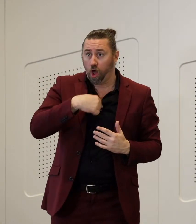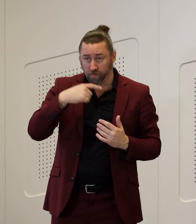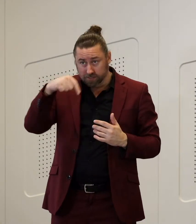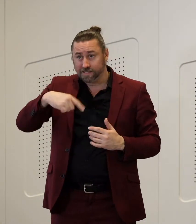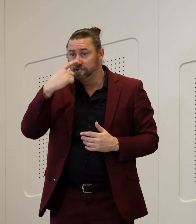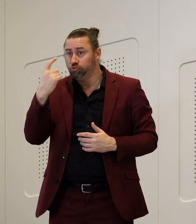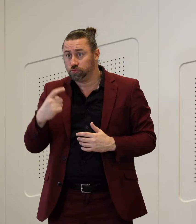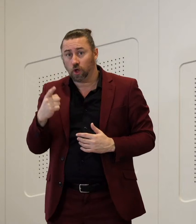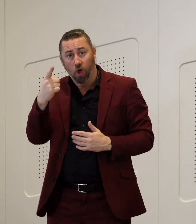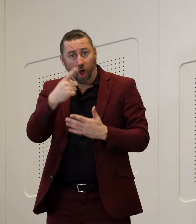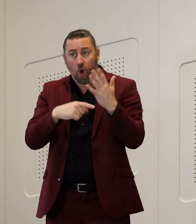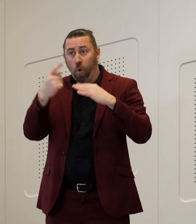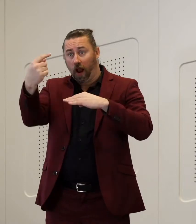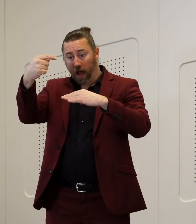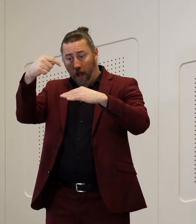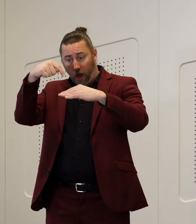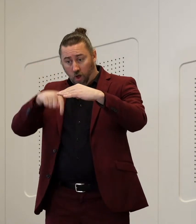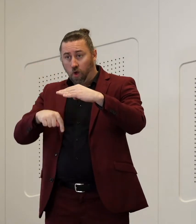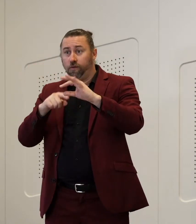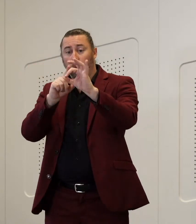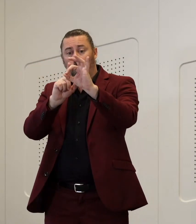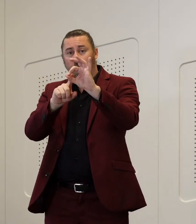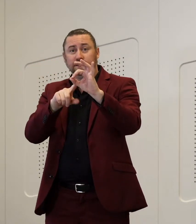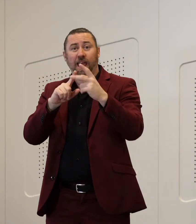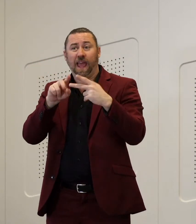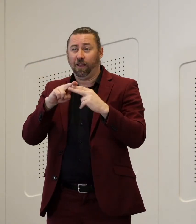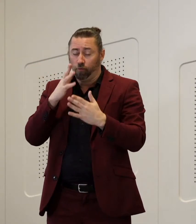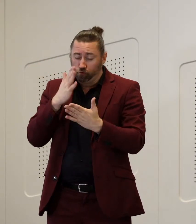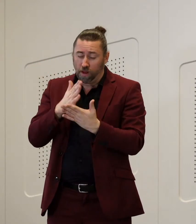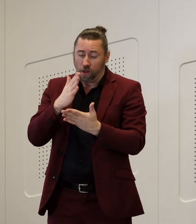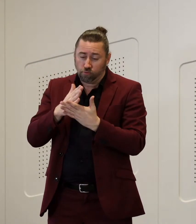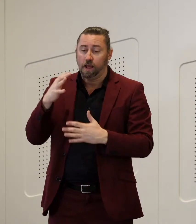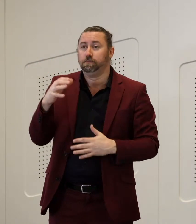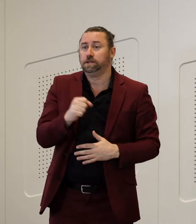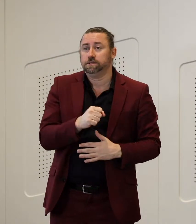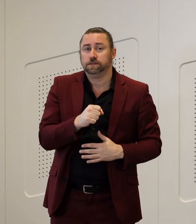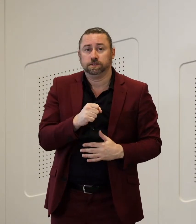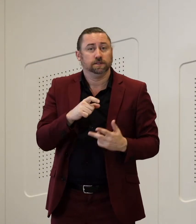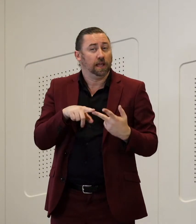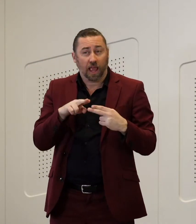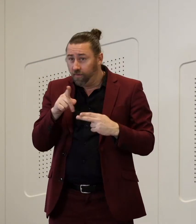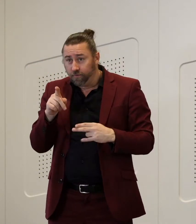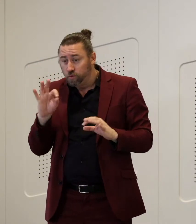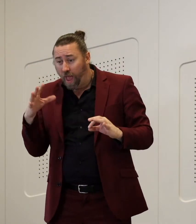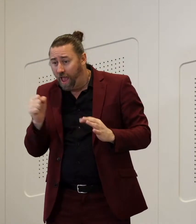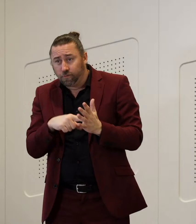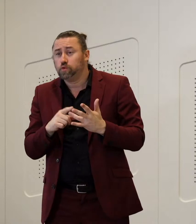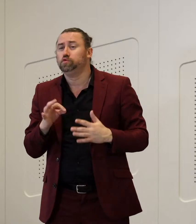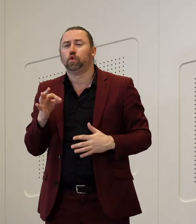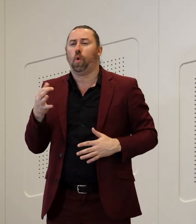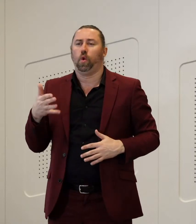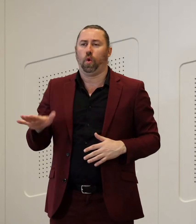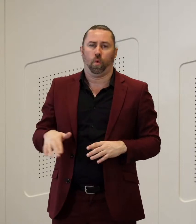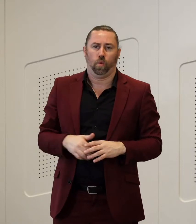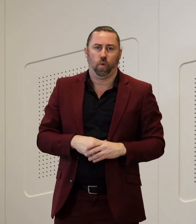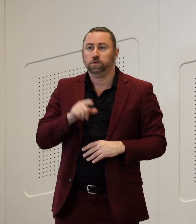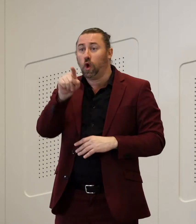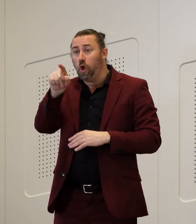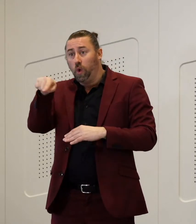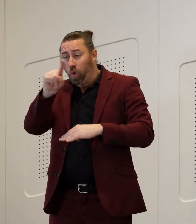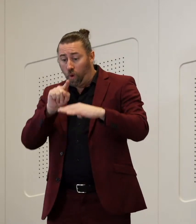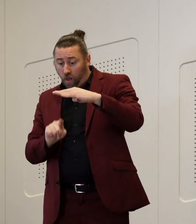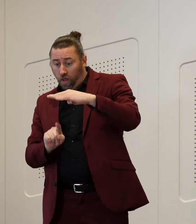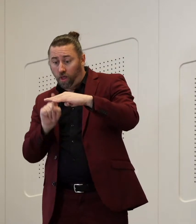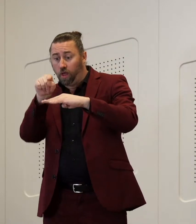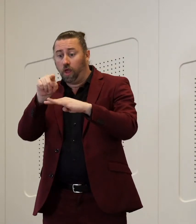travel into that border zone from Queensland if you really need to, and similarly only travel out of that border zone into